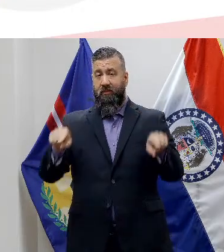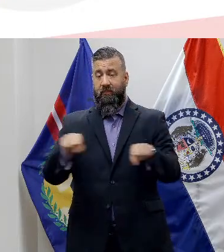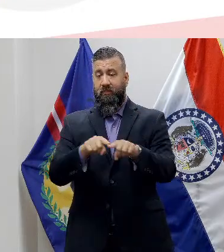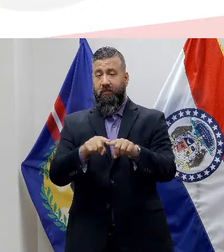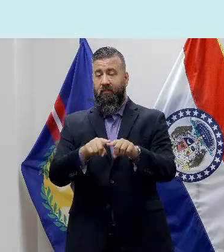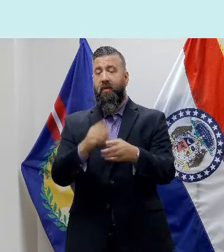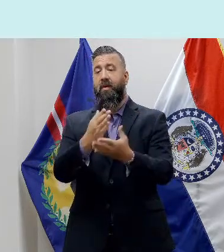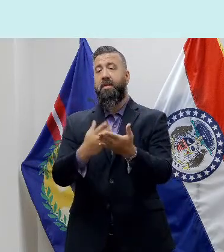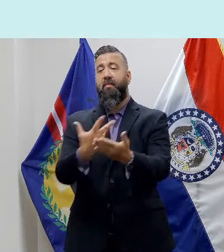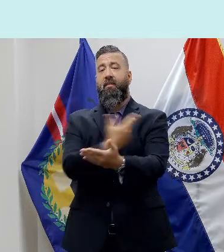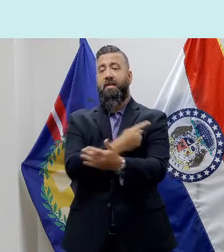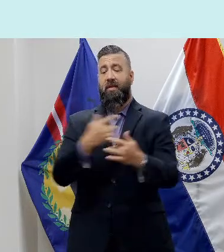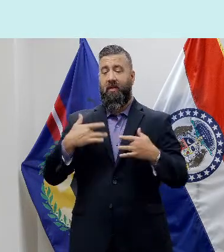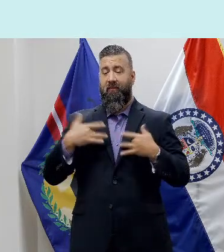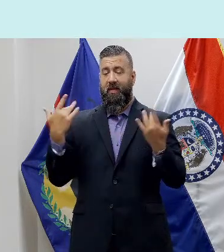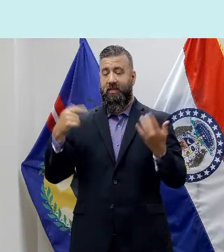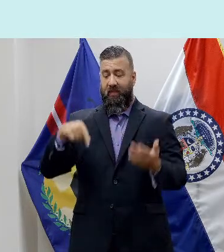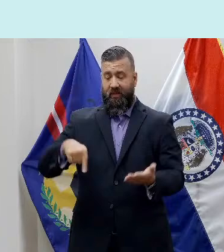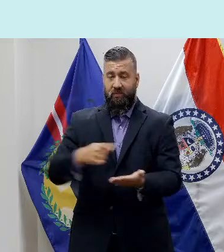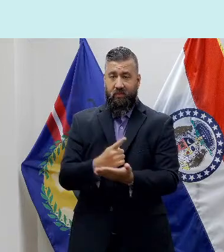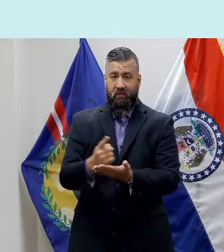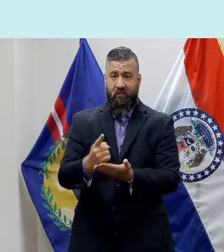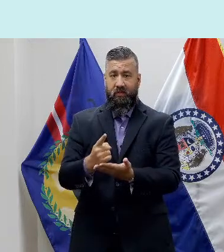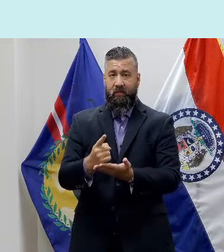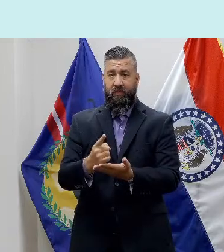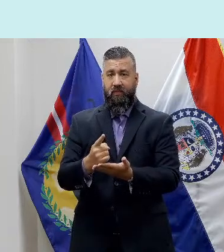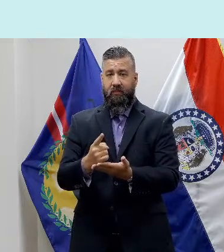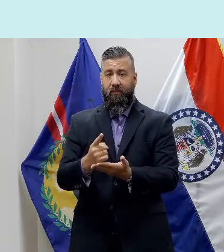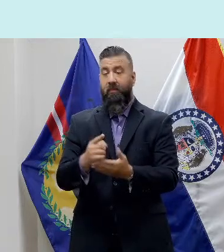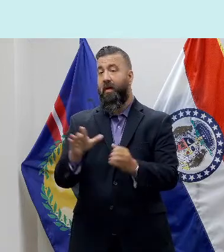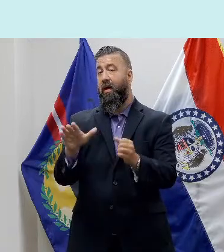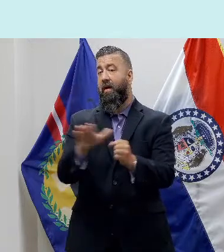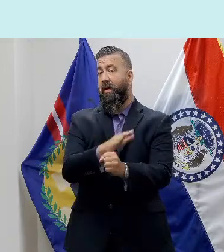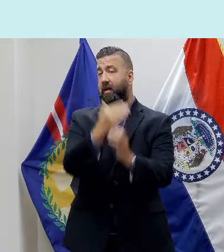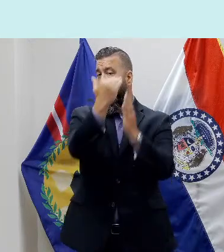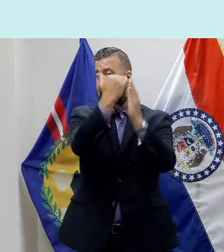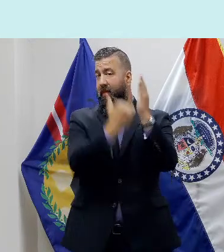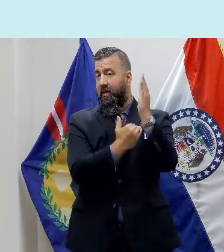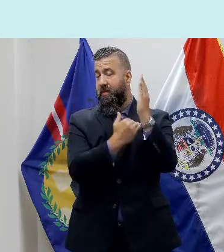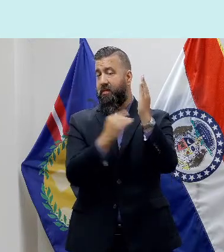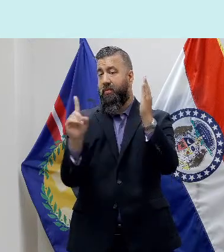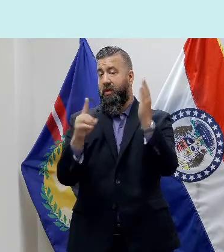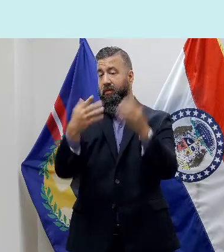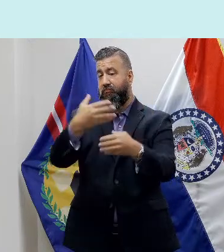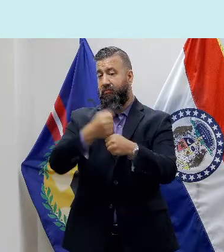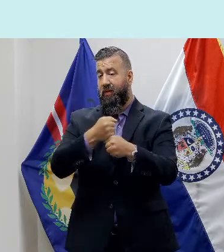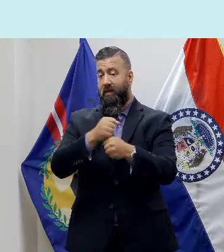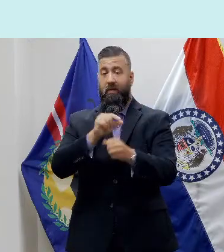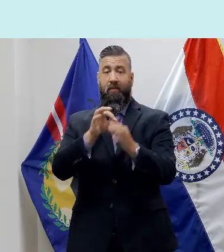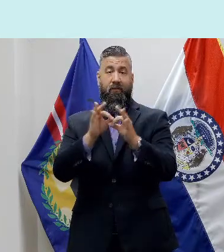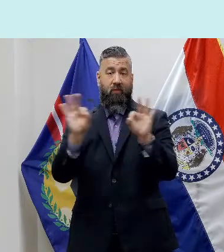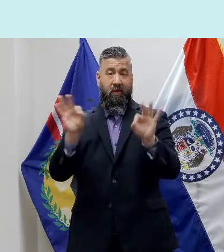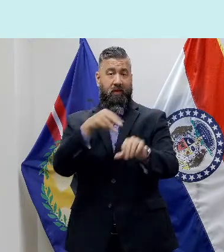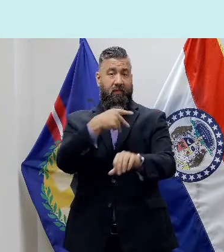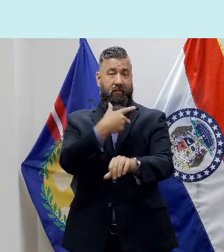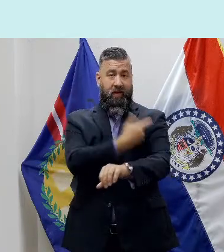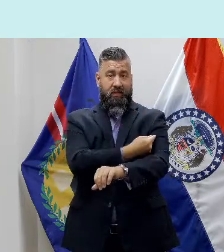vaccination events this week. A complete list of where you can get a free vaccine can be found at